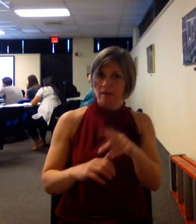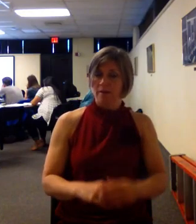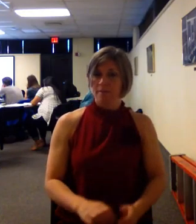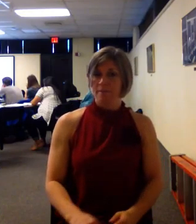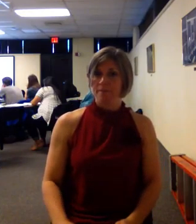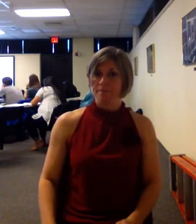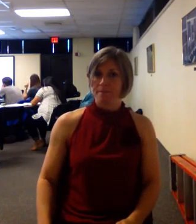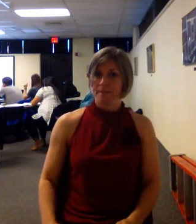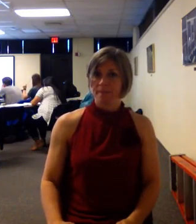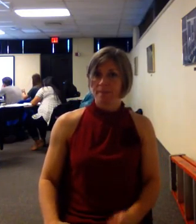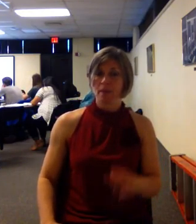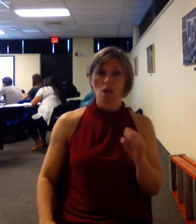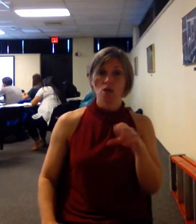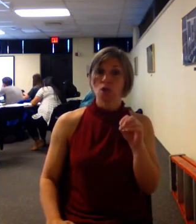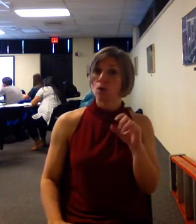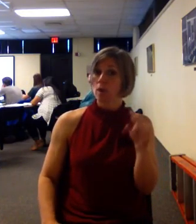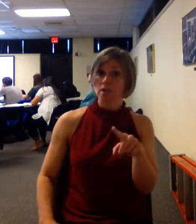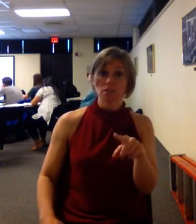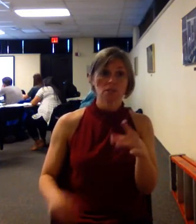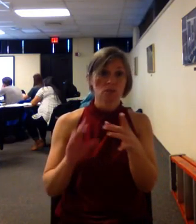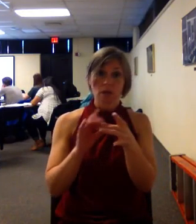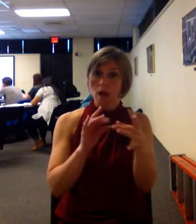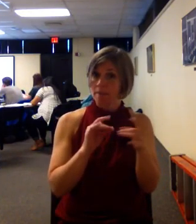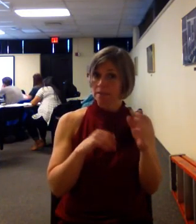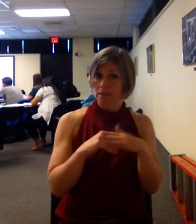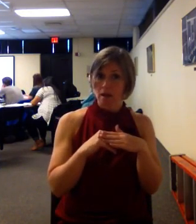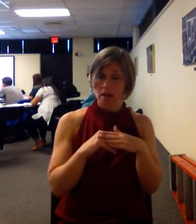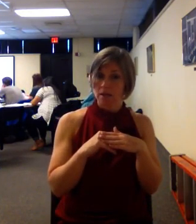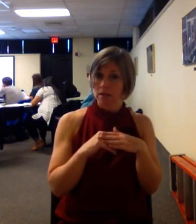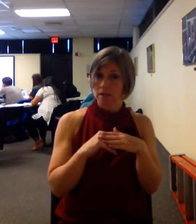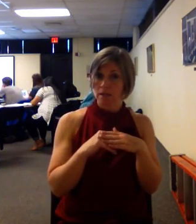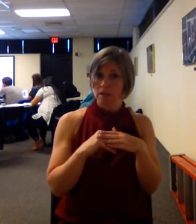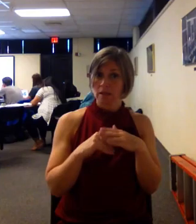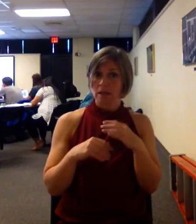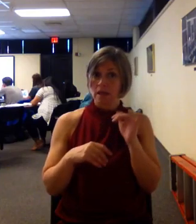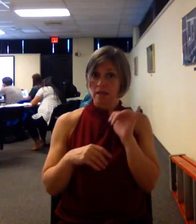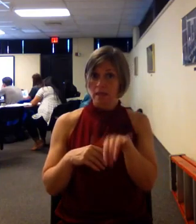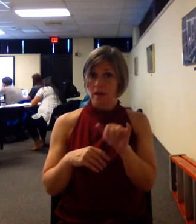So questions or comments on weighted average cost of capital? Like I said, I will